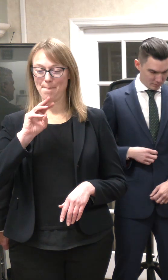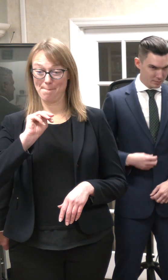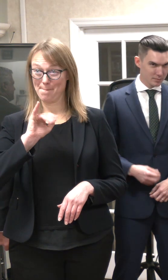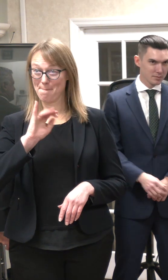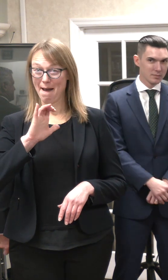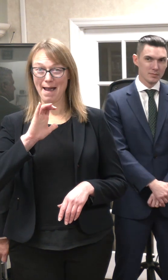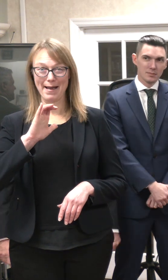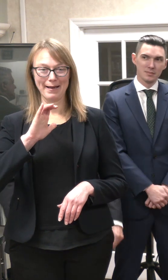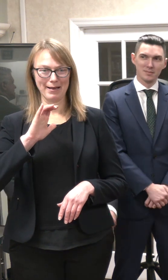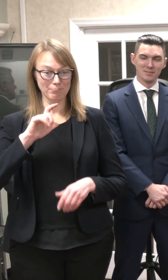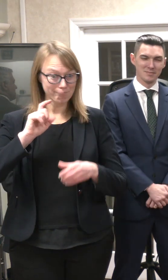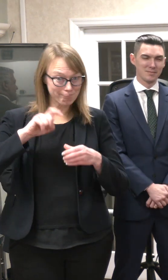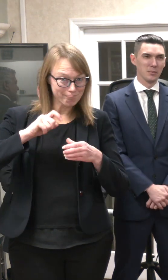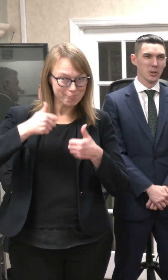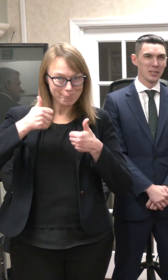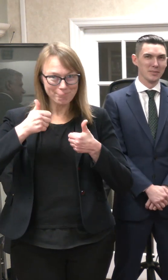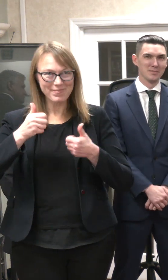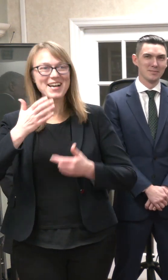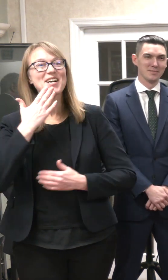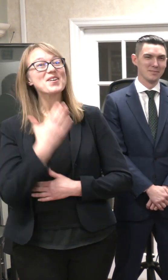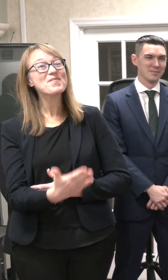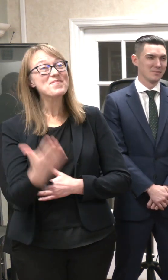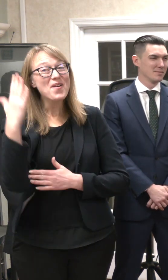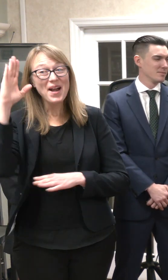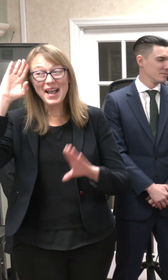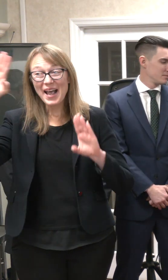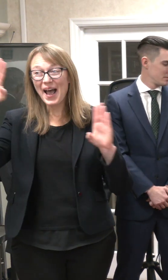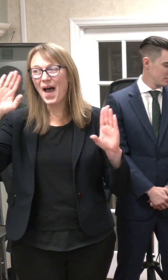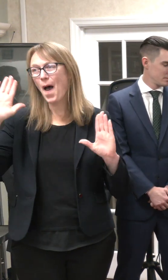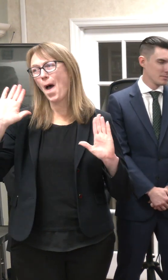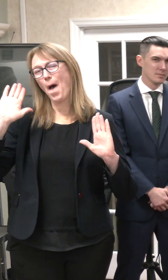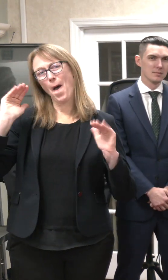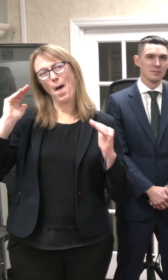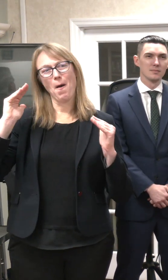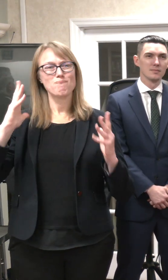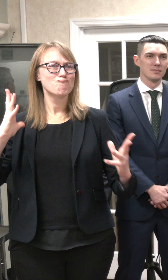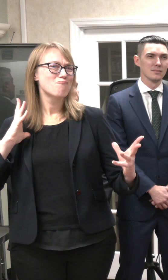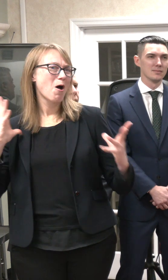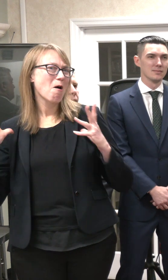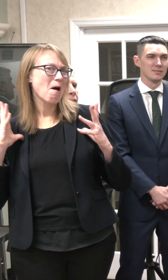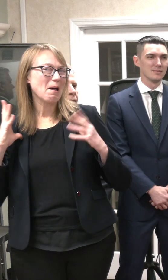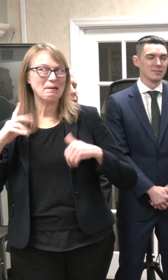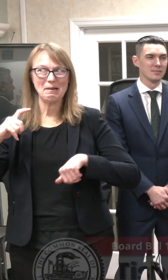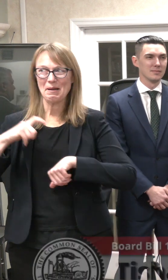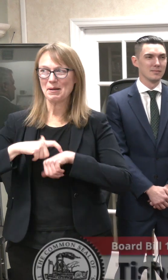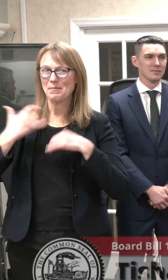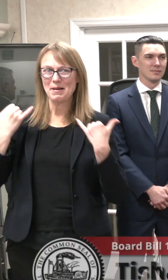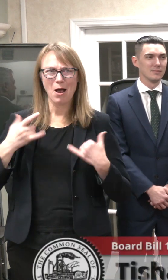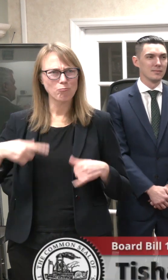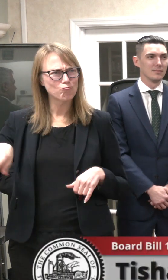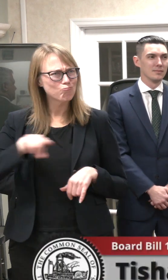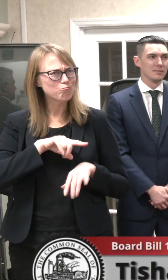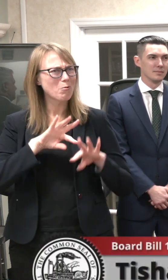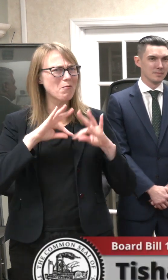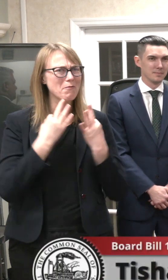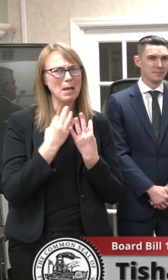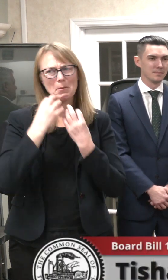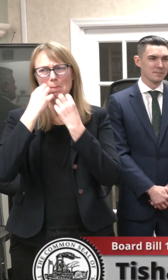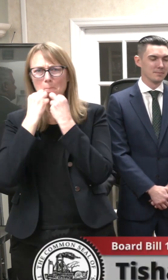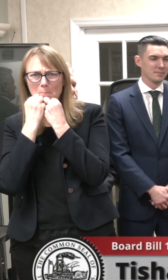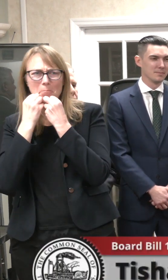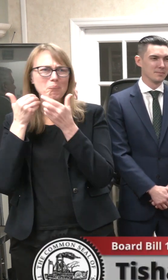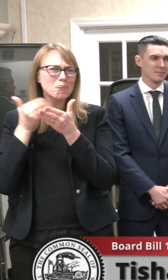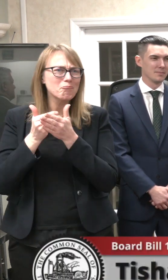Good morning, everyone. Morning. I hope the holiday season is treating you and your loved ones well. I